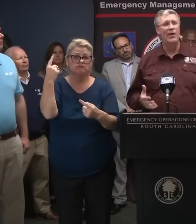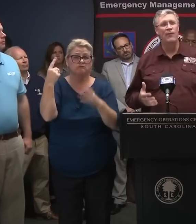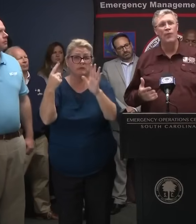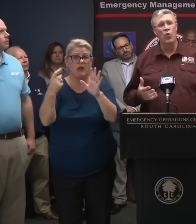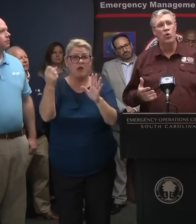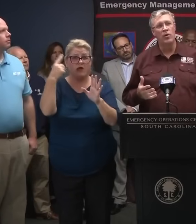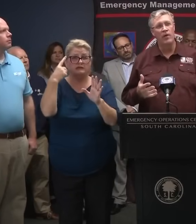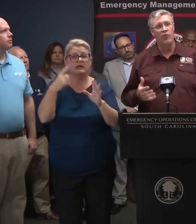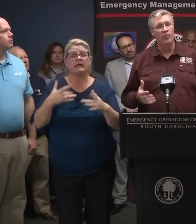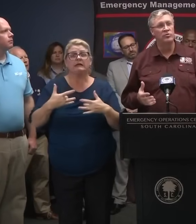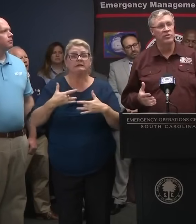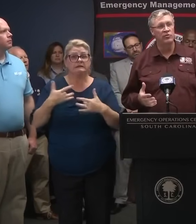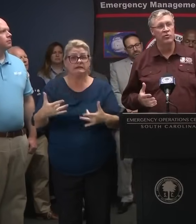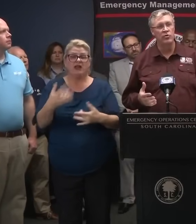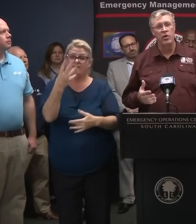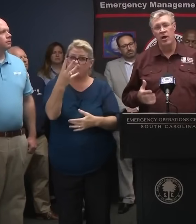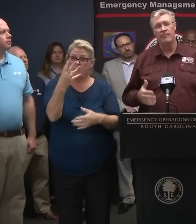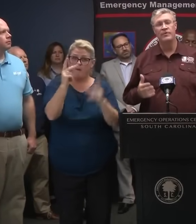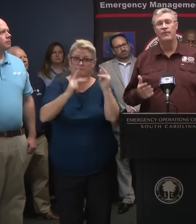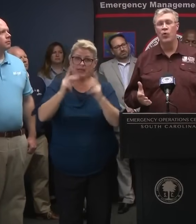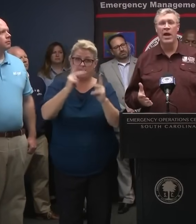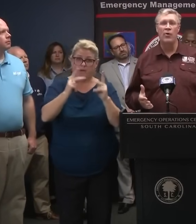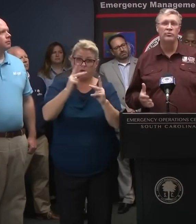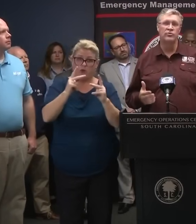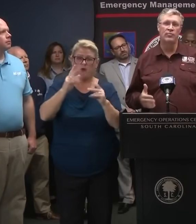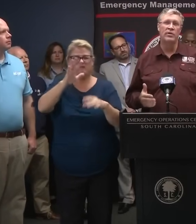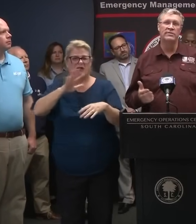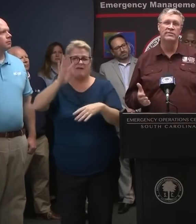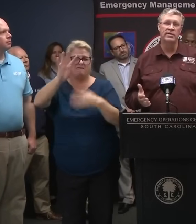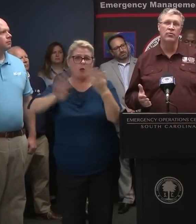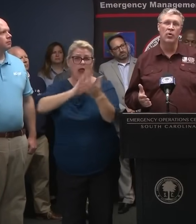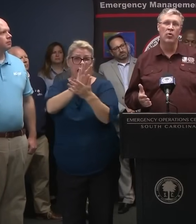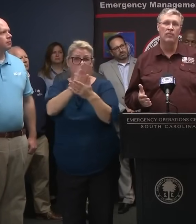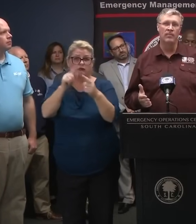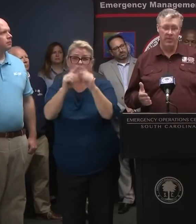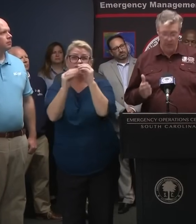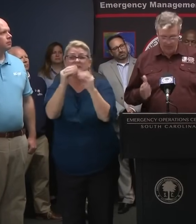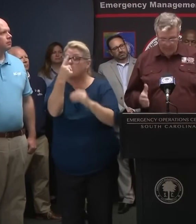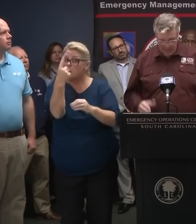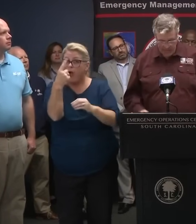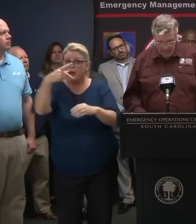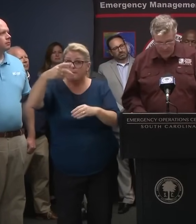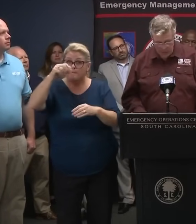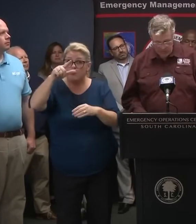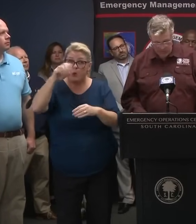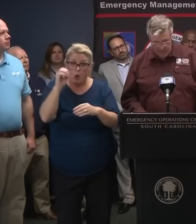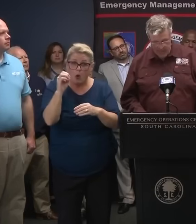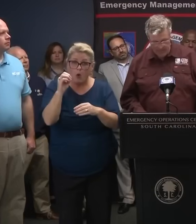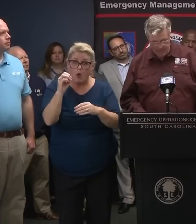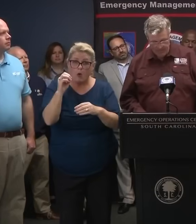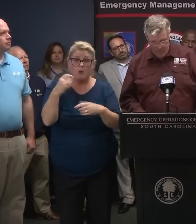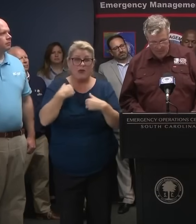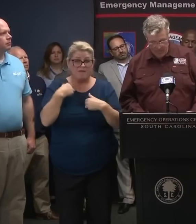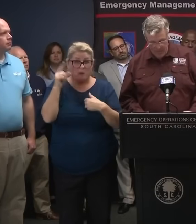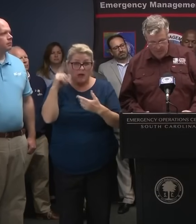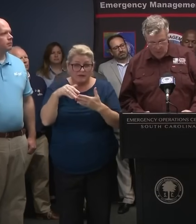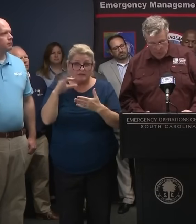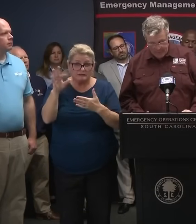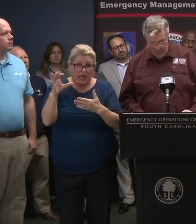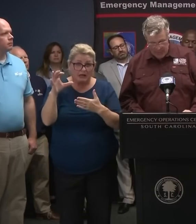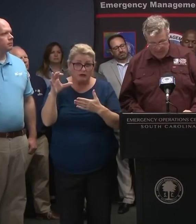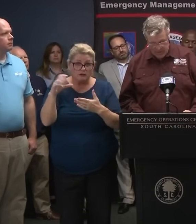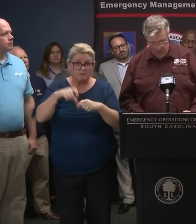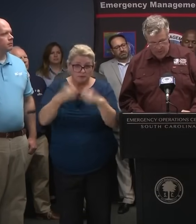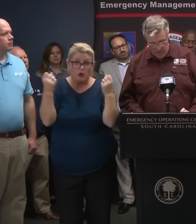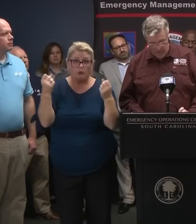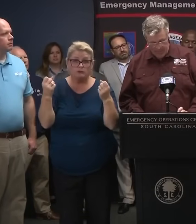takes about a four-person crew up to 4 hours to replace a single pole. So that's a lot of work to be done.